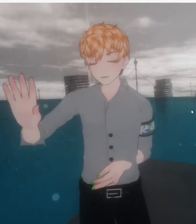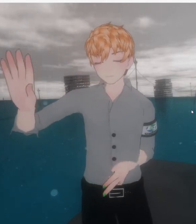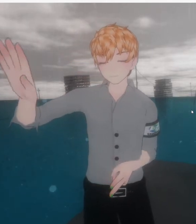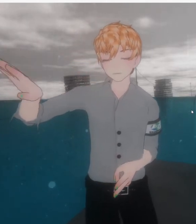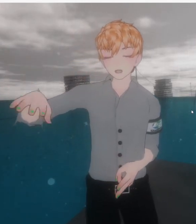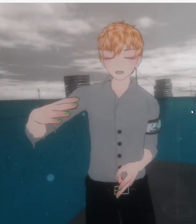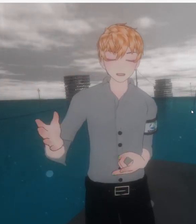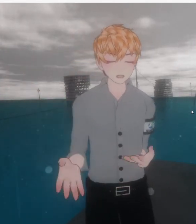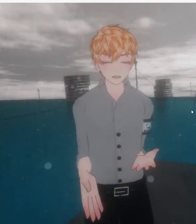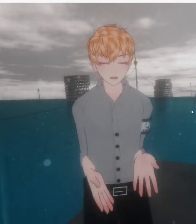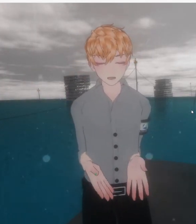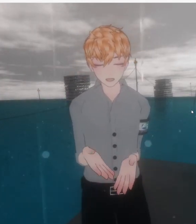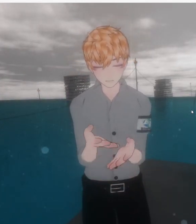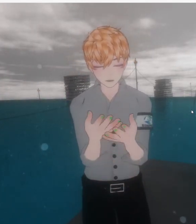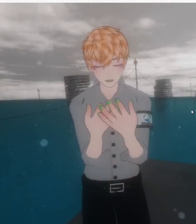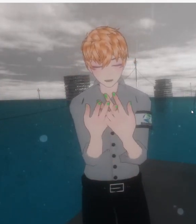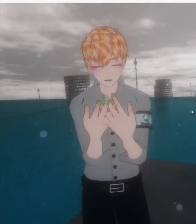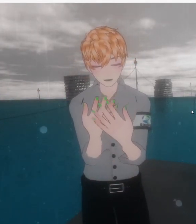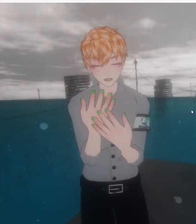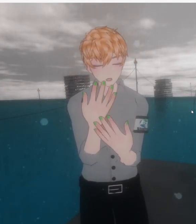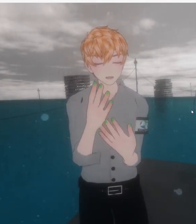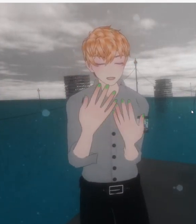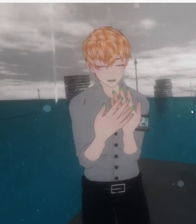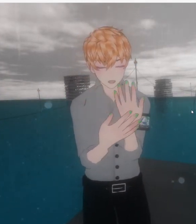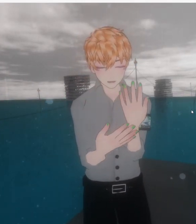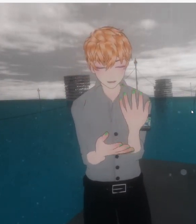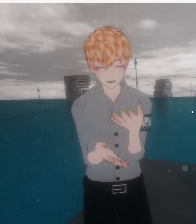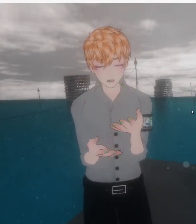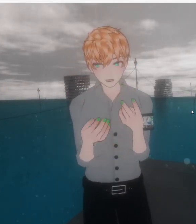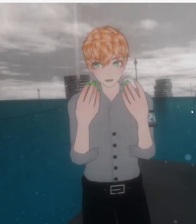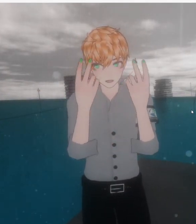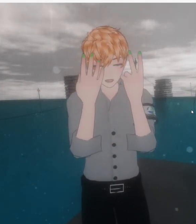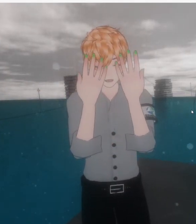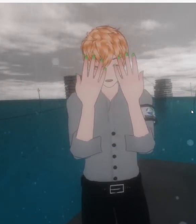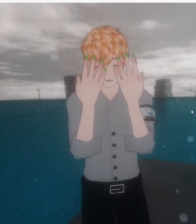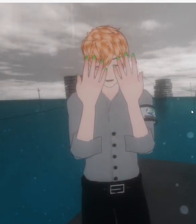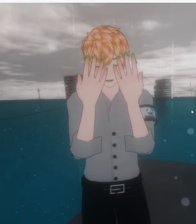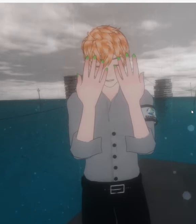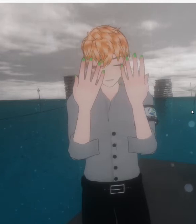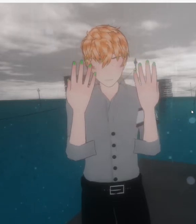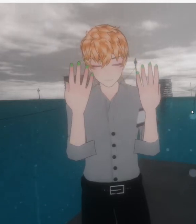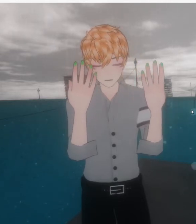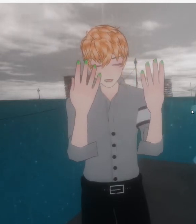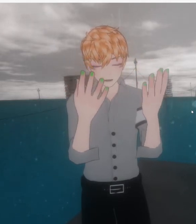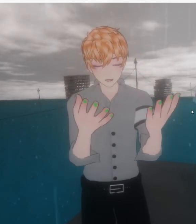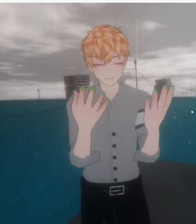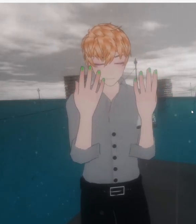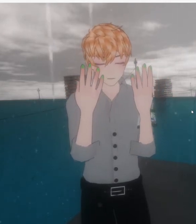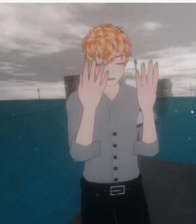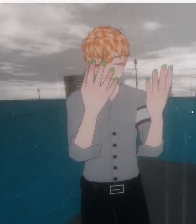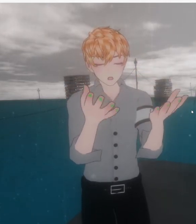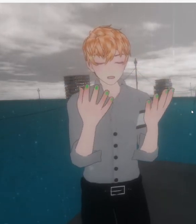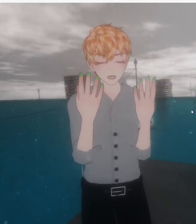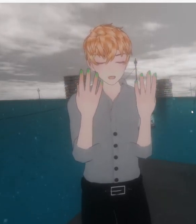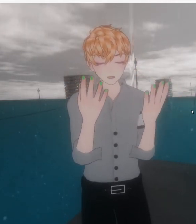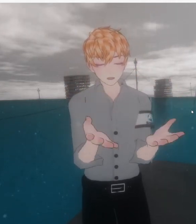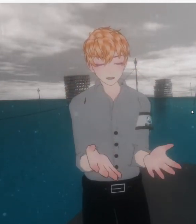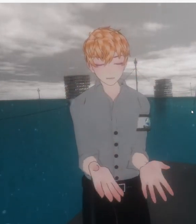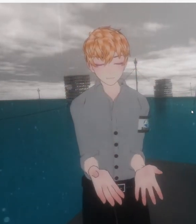but that will be overcome like with like gloves that do better tracking, or if there's visual outward